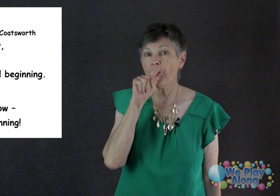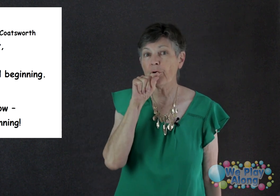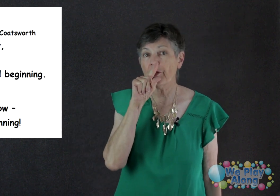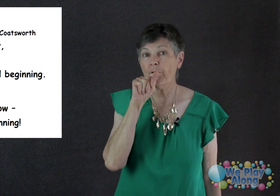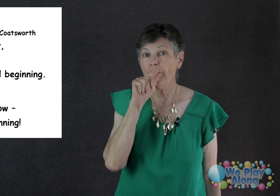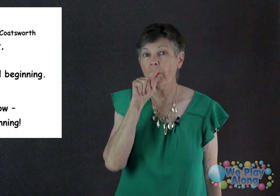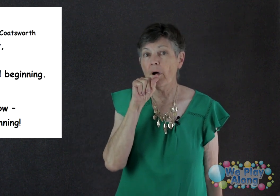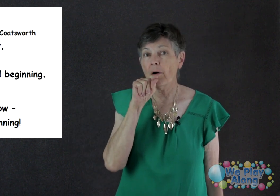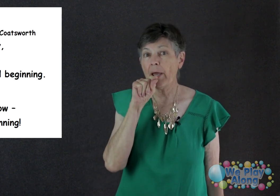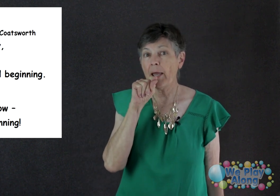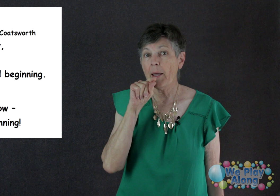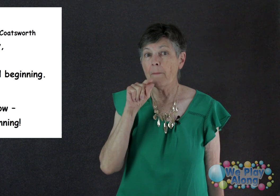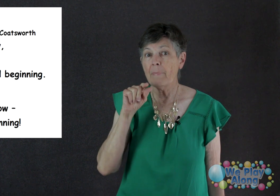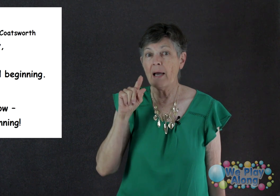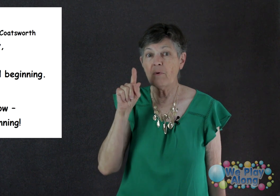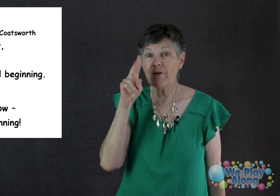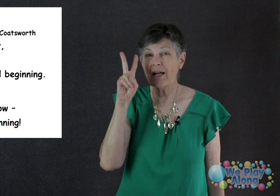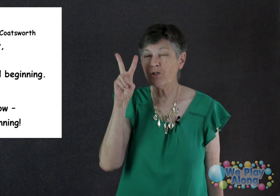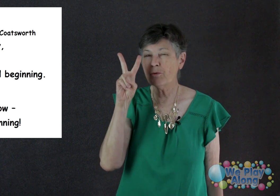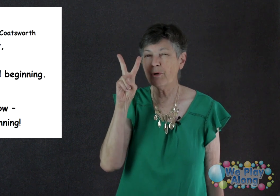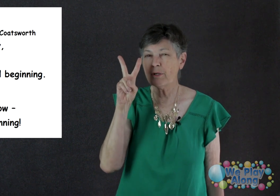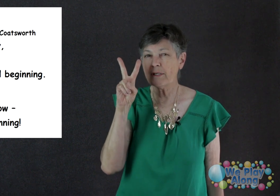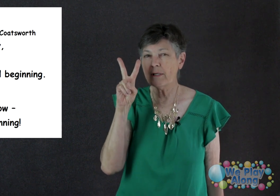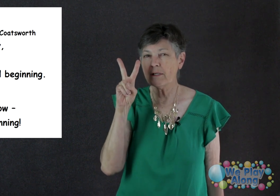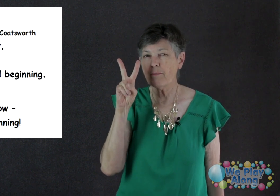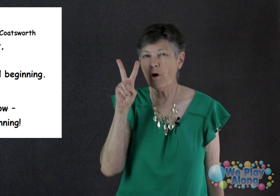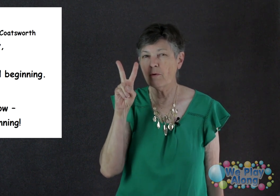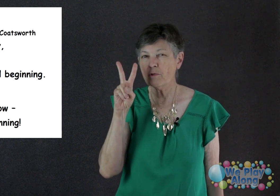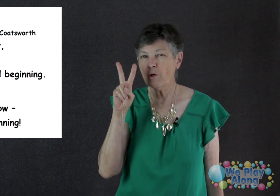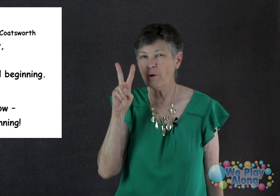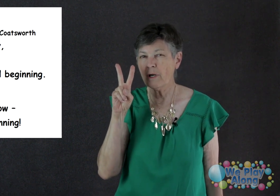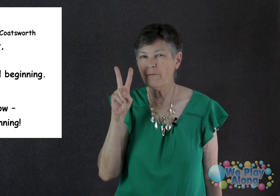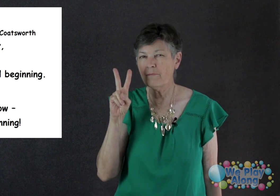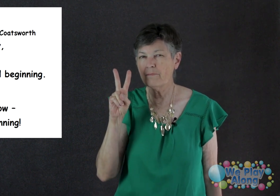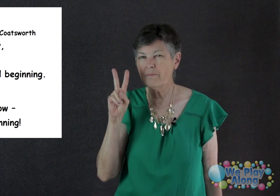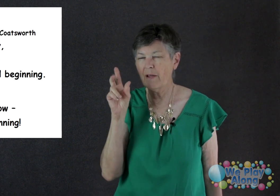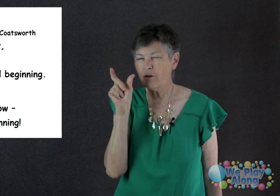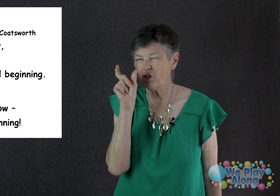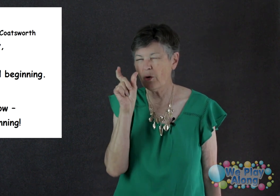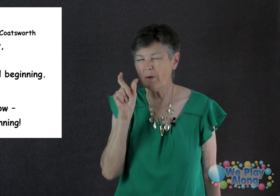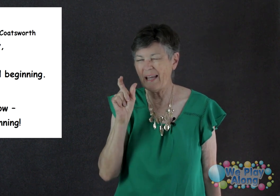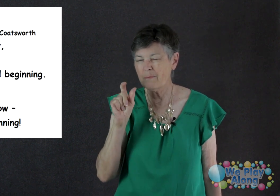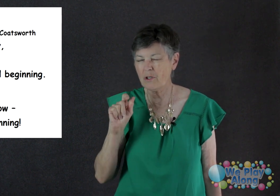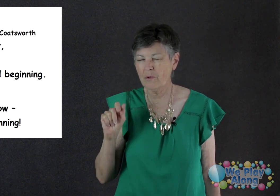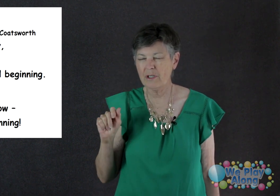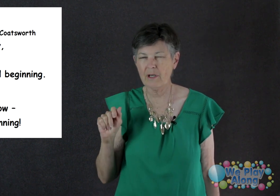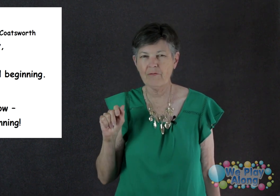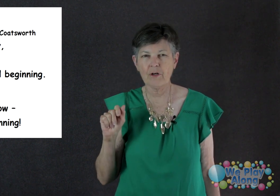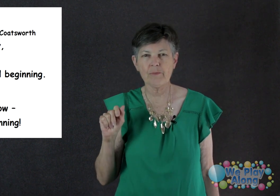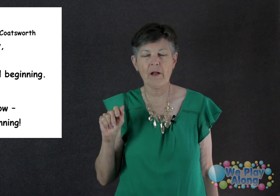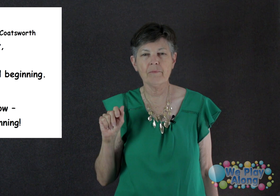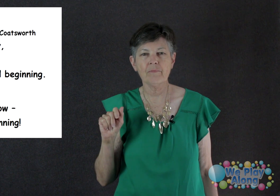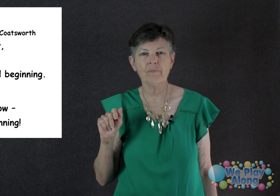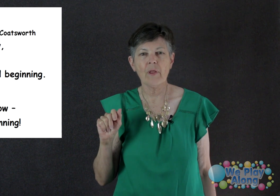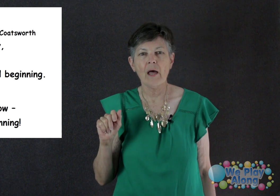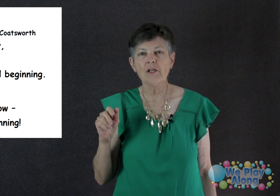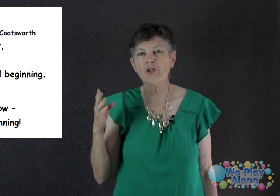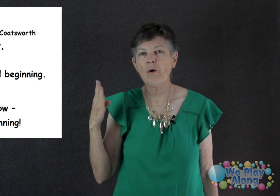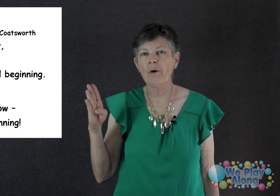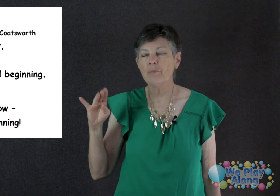bird, okay? But we've got two birds in this poem, so we're gonna, and they're short names, so we're just gonna fingerspell them. So a